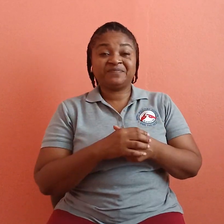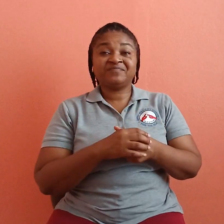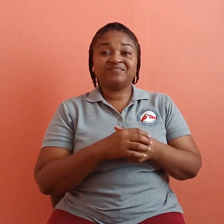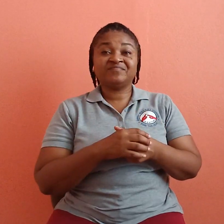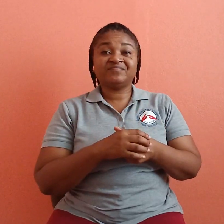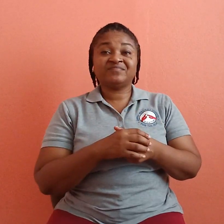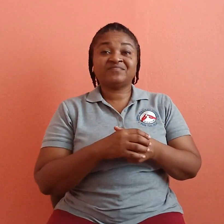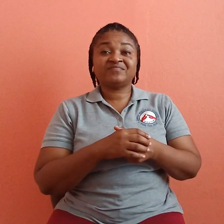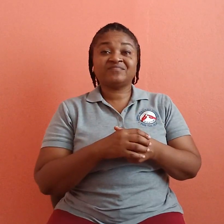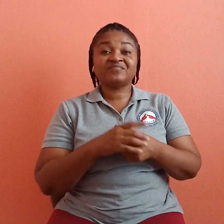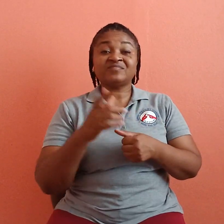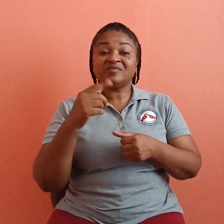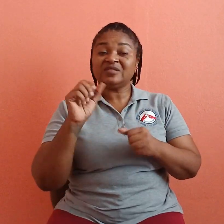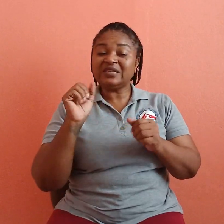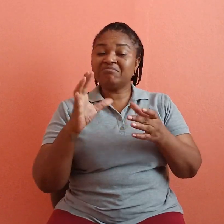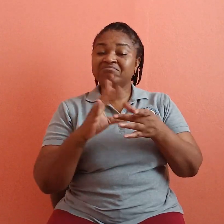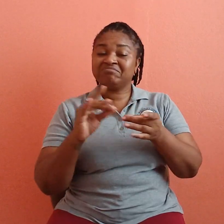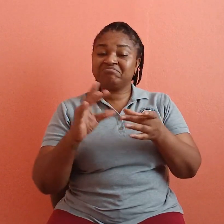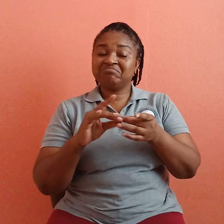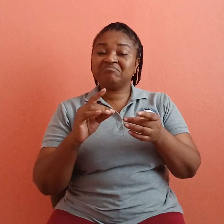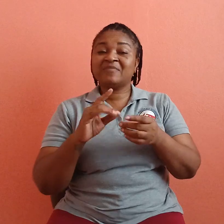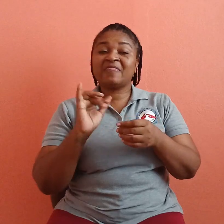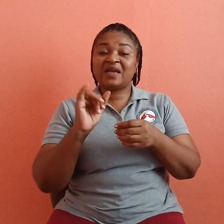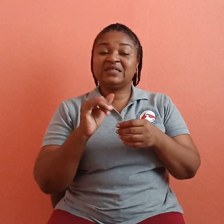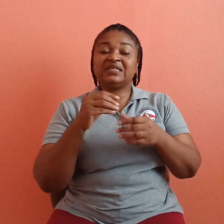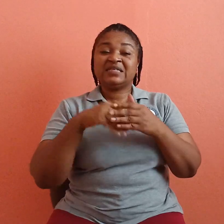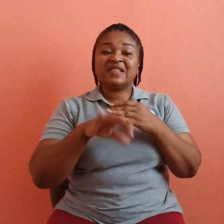You can mention that there.